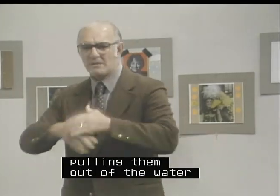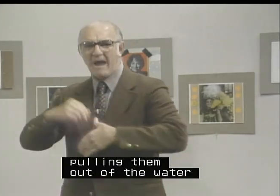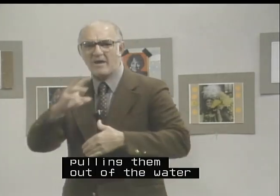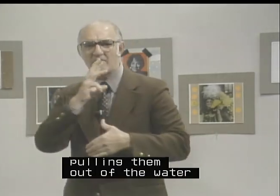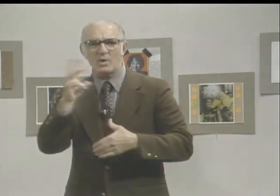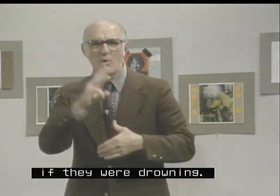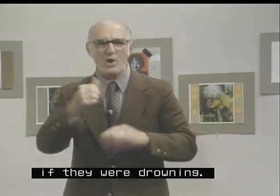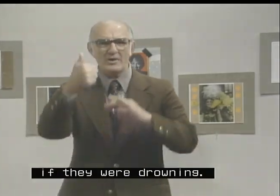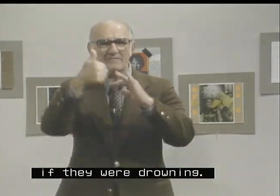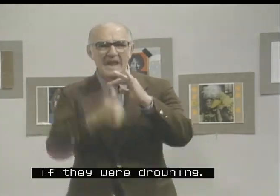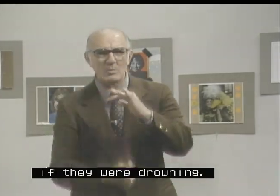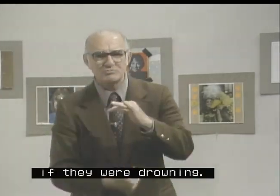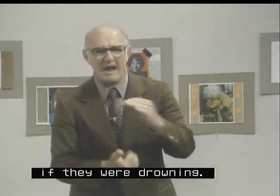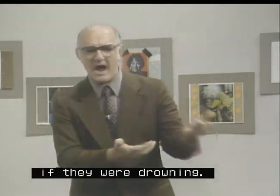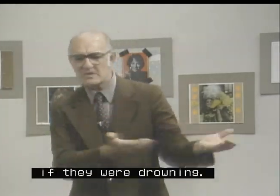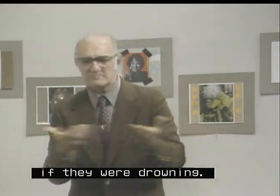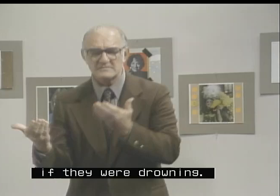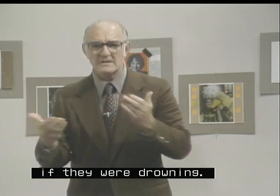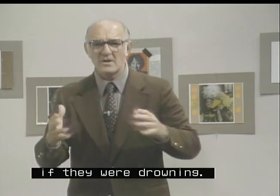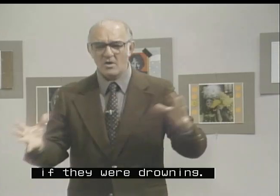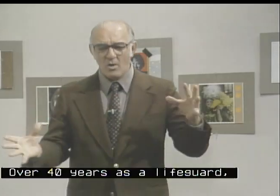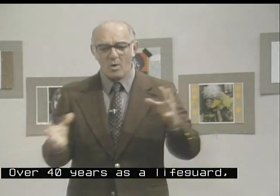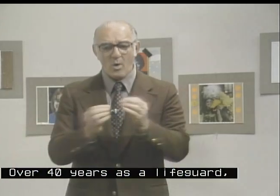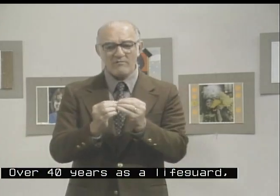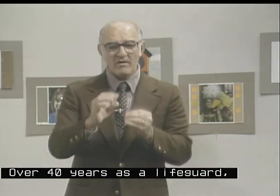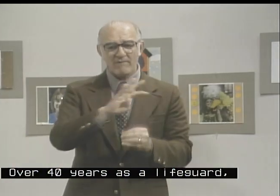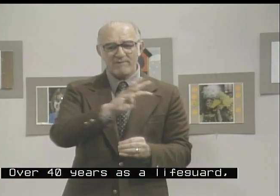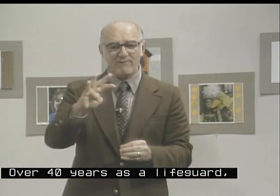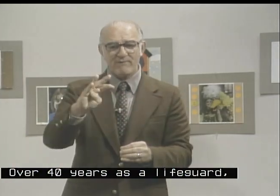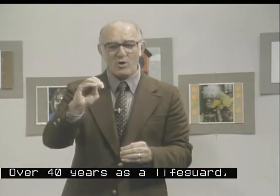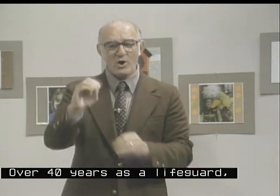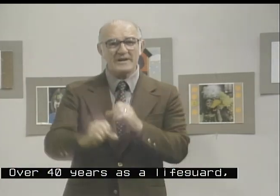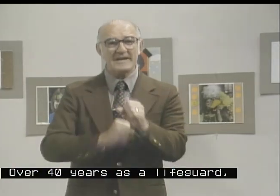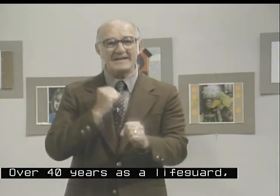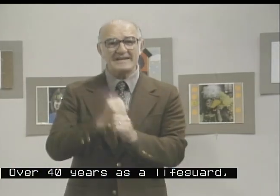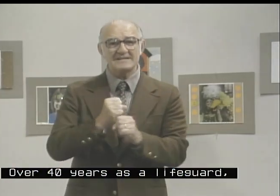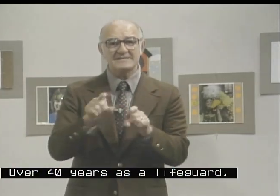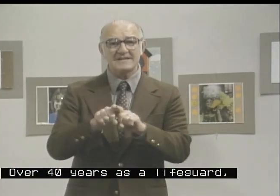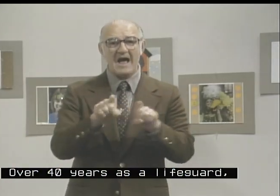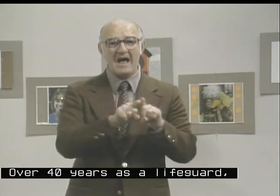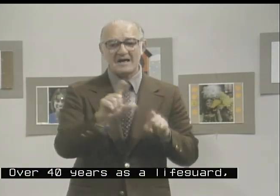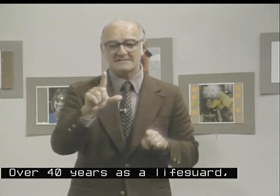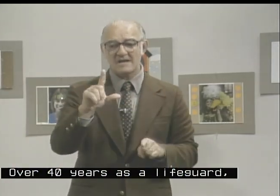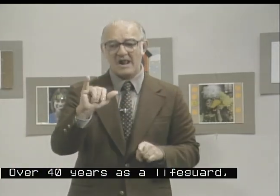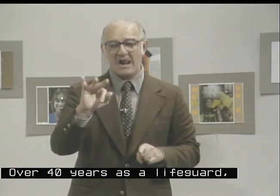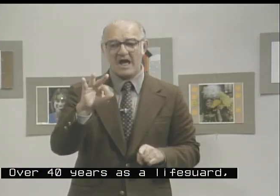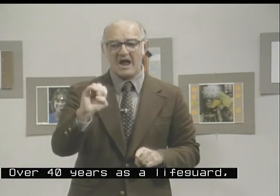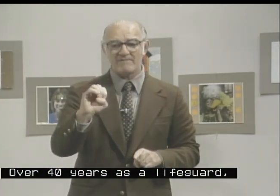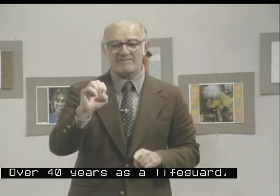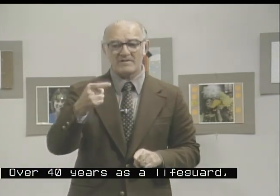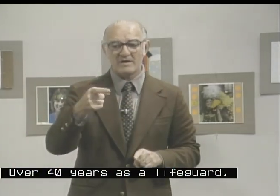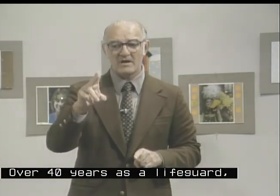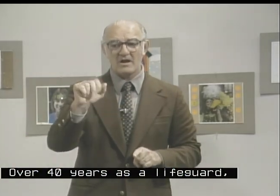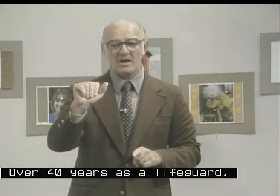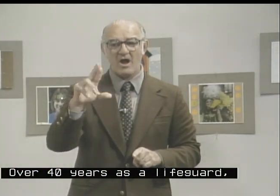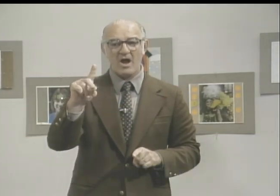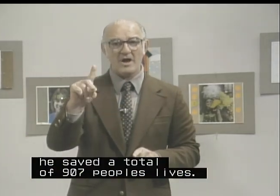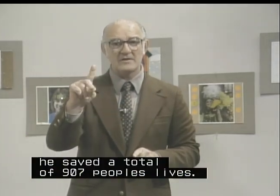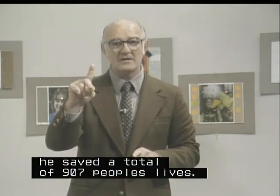out of the water if they were drowning. Over 40 years as lifeguard,